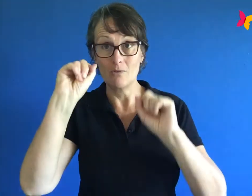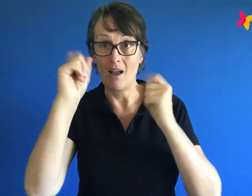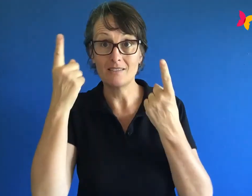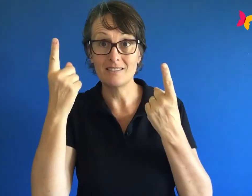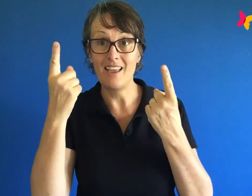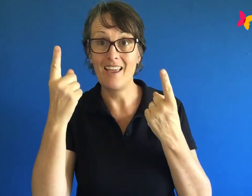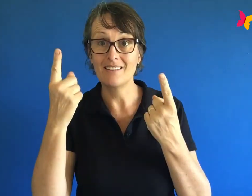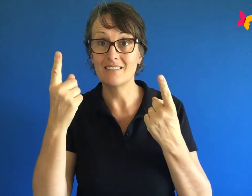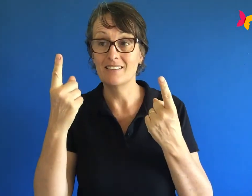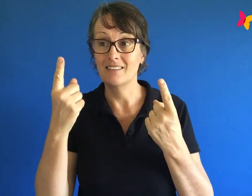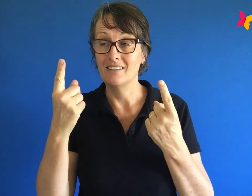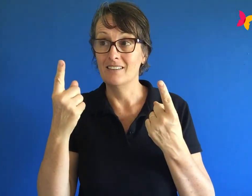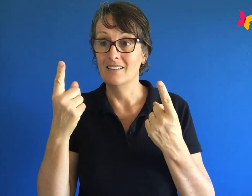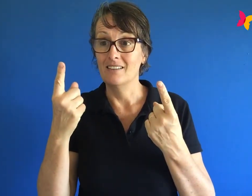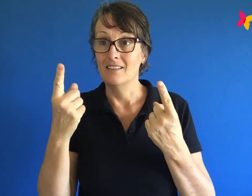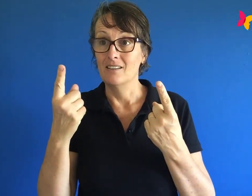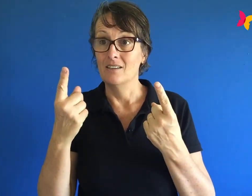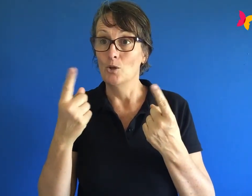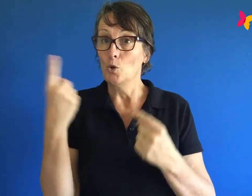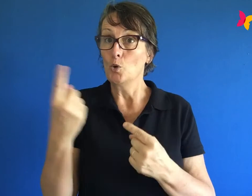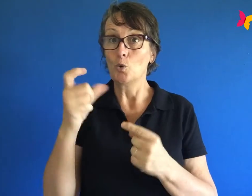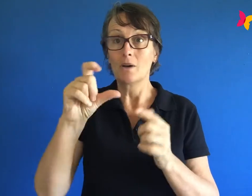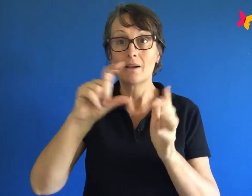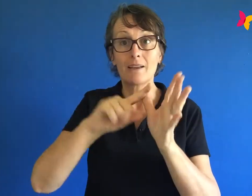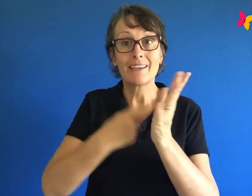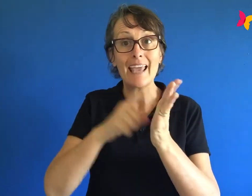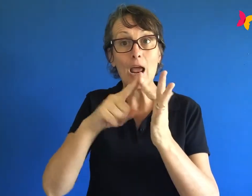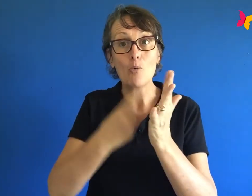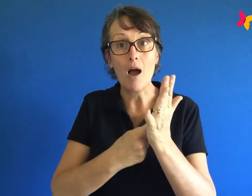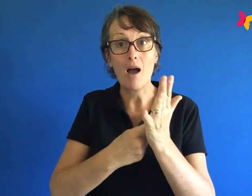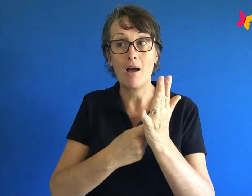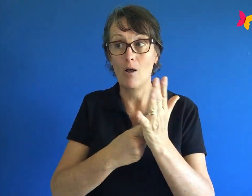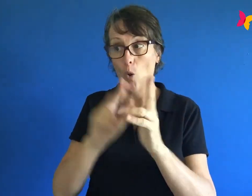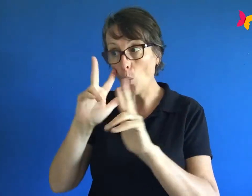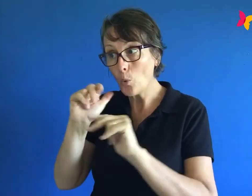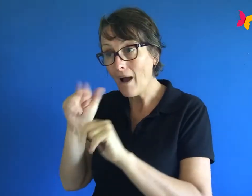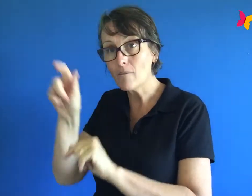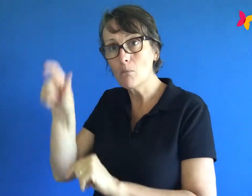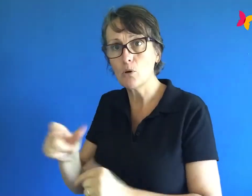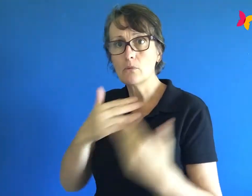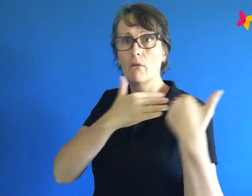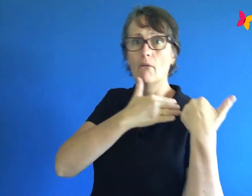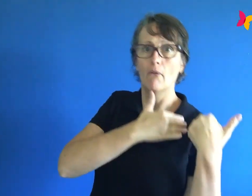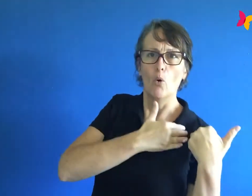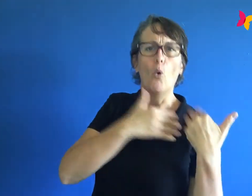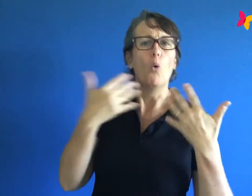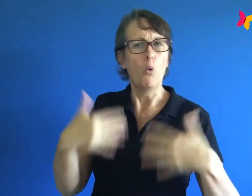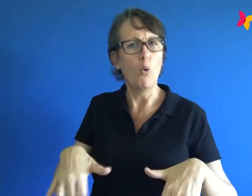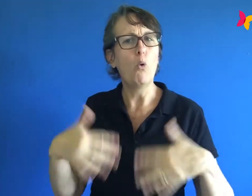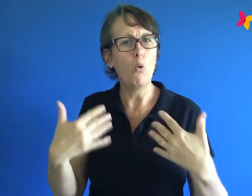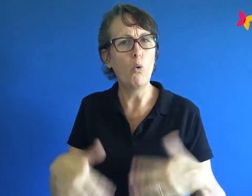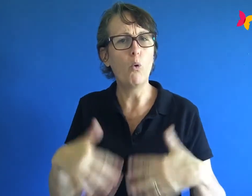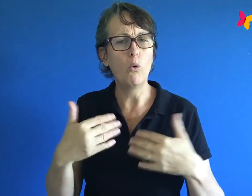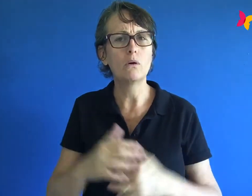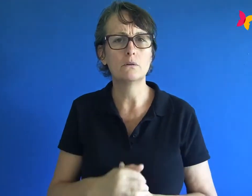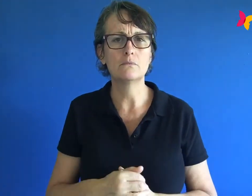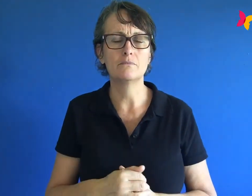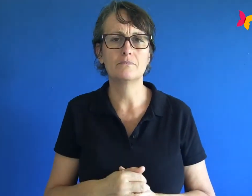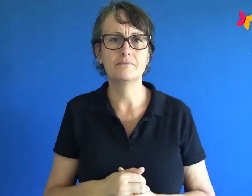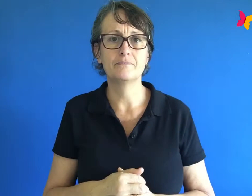mixture of responsibility and care and love, it is more complicated than people imagine. Of course. He is a